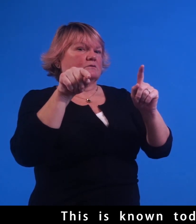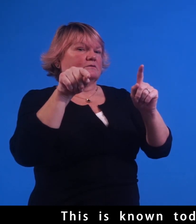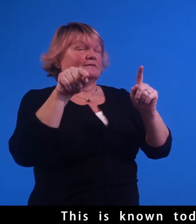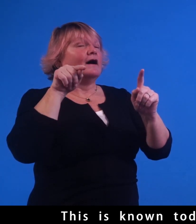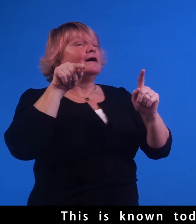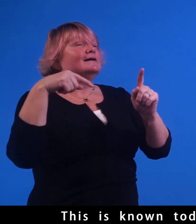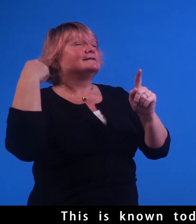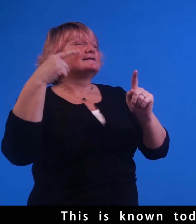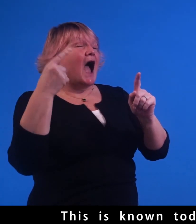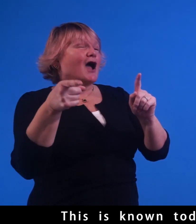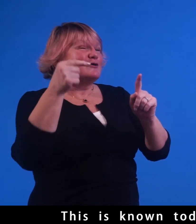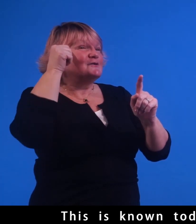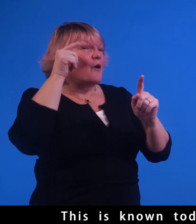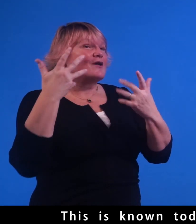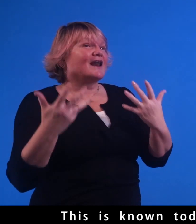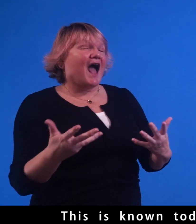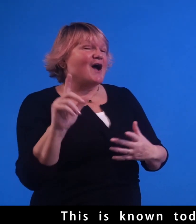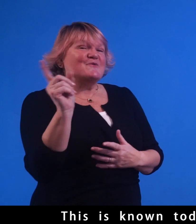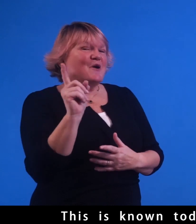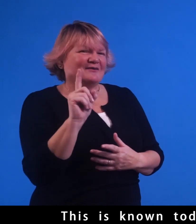This is known today as the 1 o'clock gun,